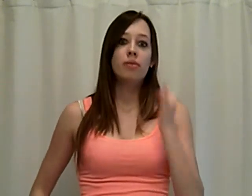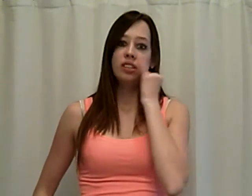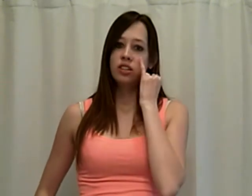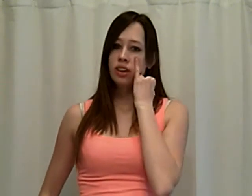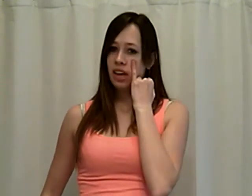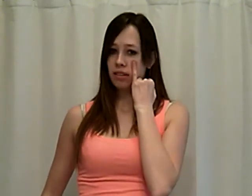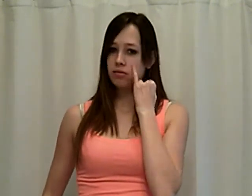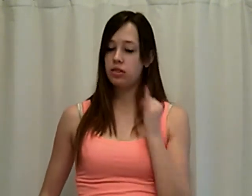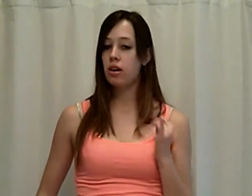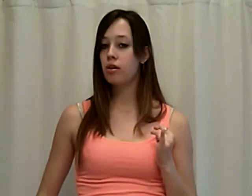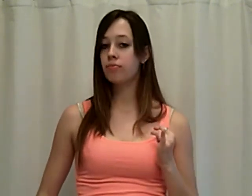said to go like that. So